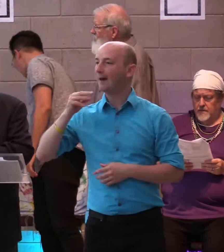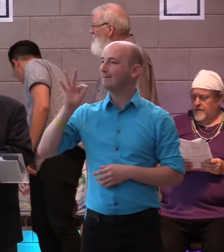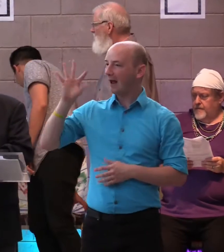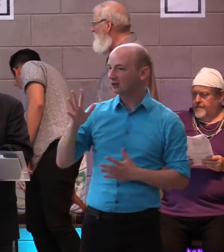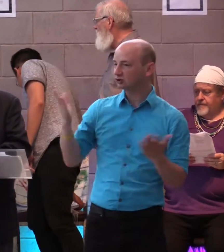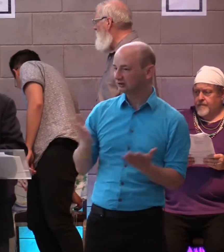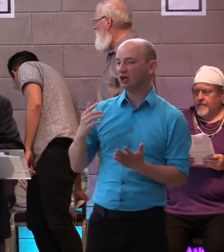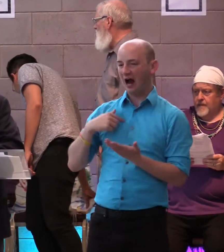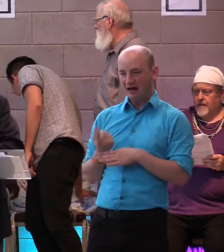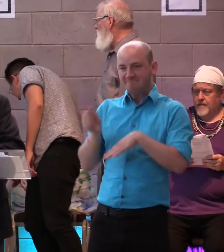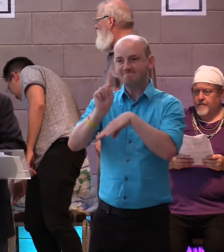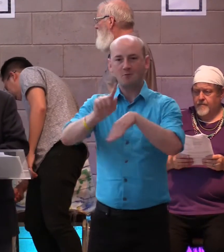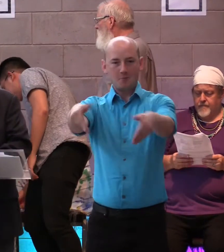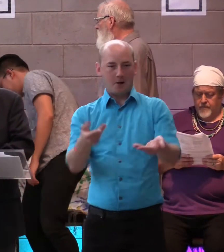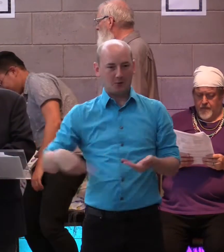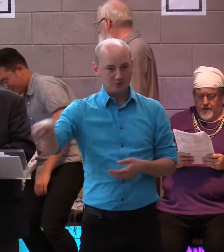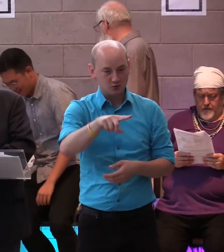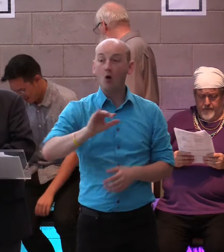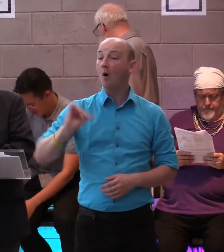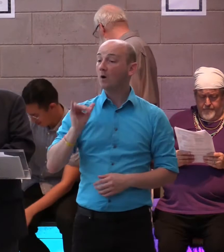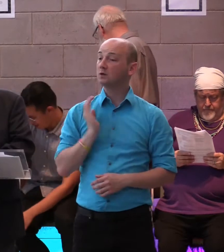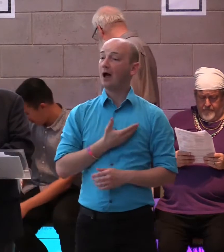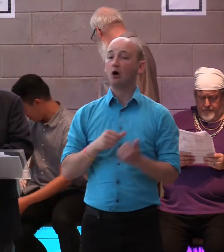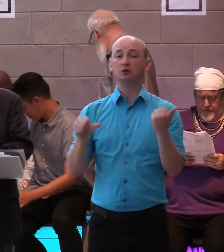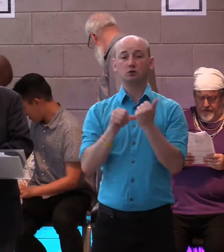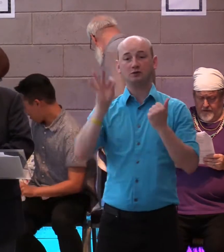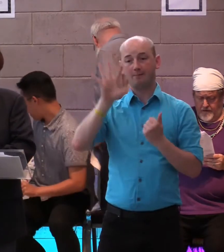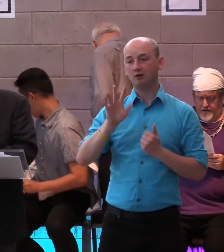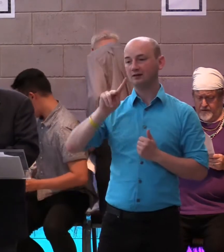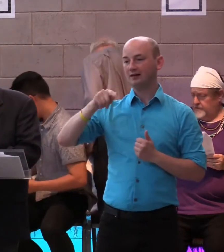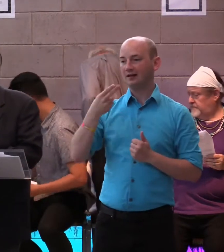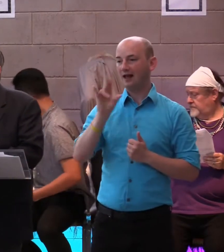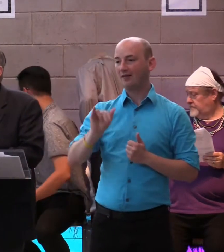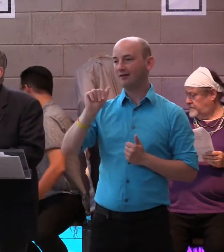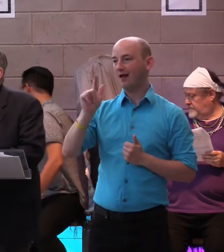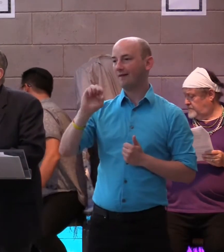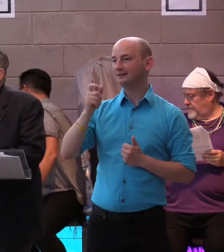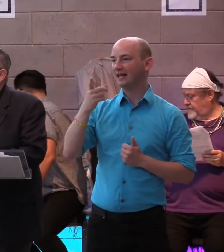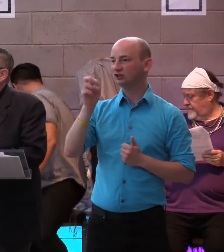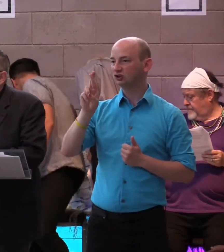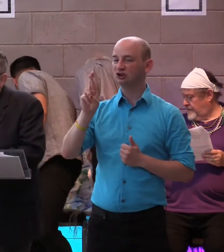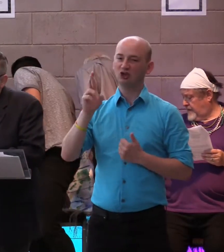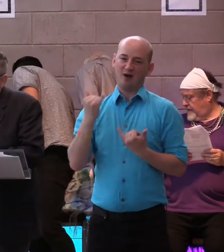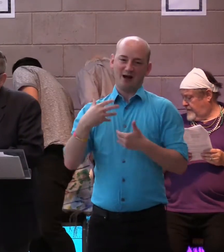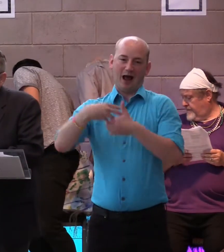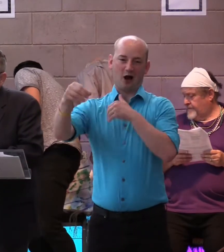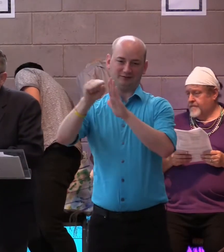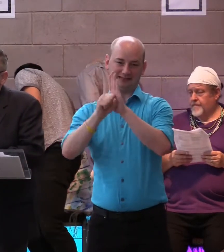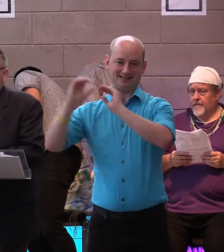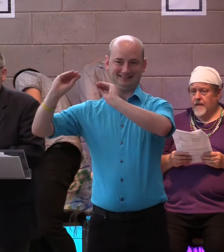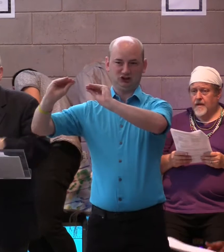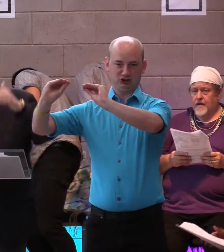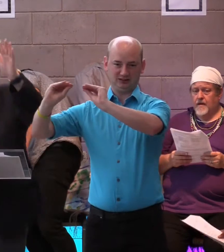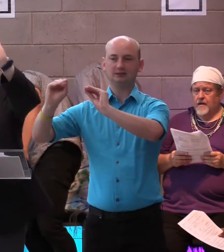welcome, welcome. I also bring you greetings from our associate pastor, Reverend Kathy Alexander, who's teaching out of state tonight, and